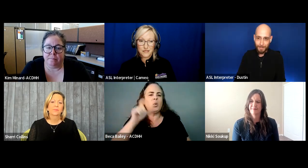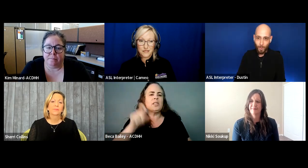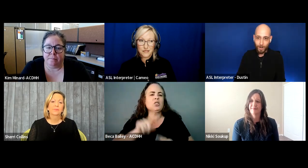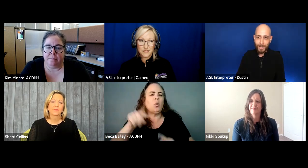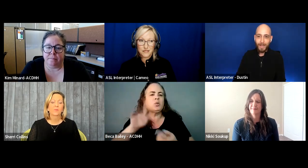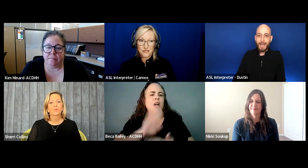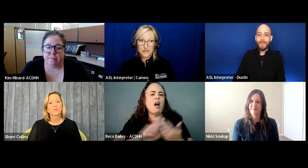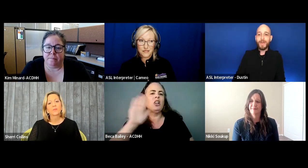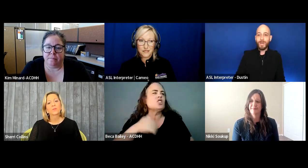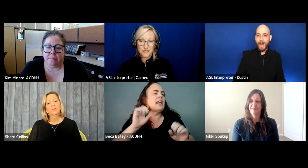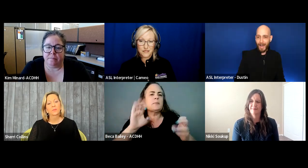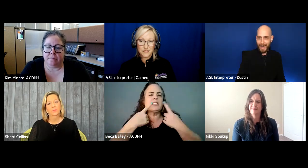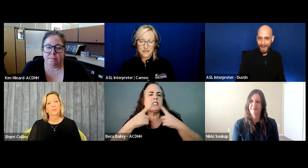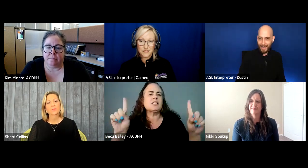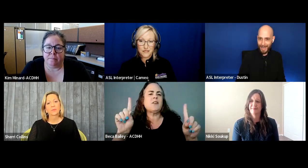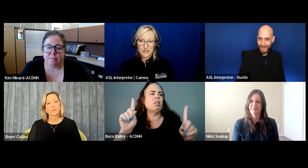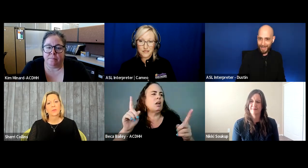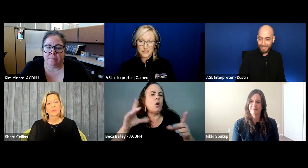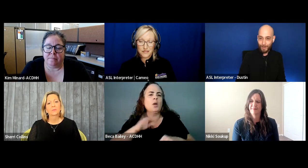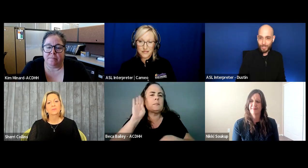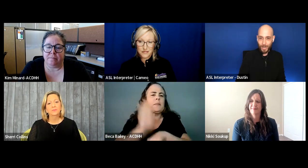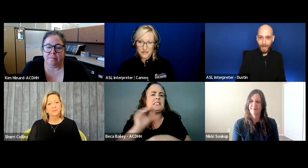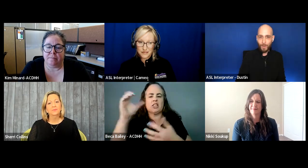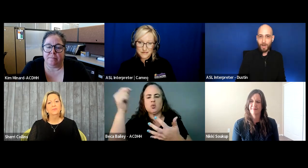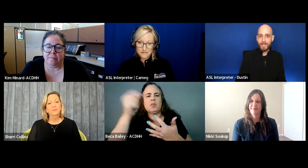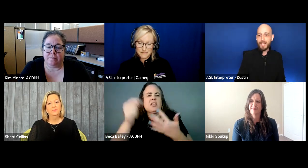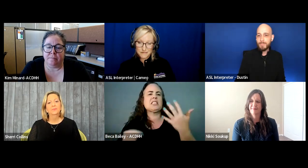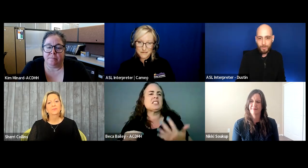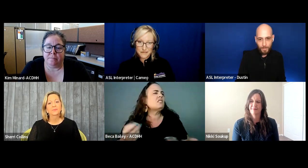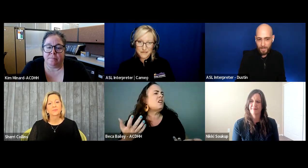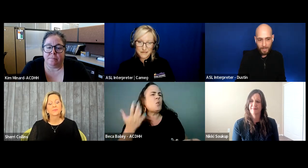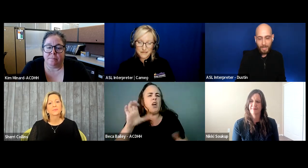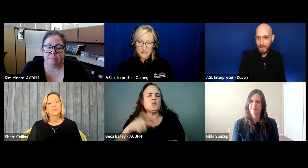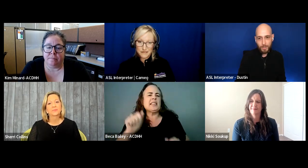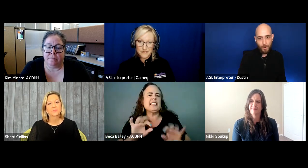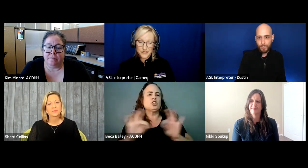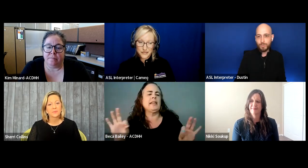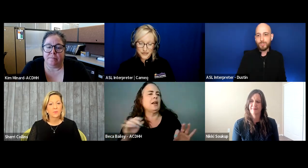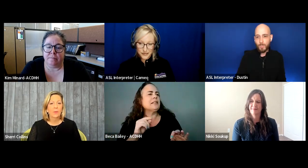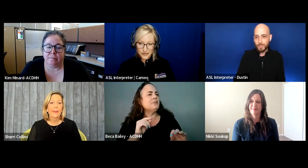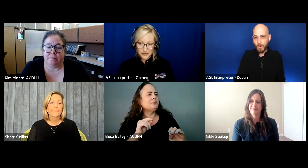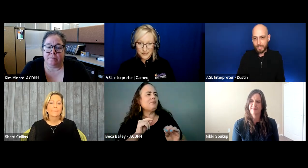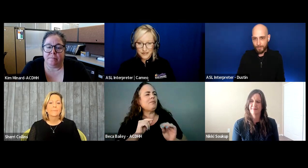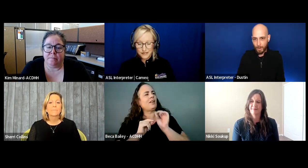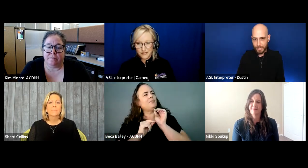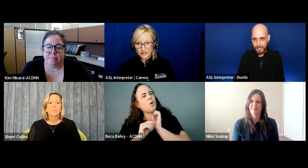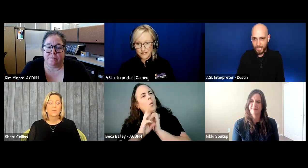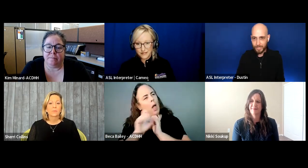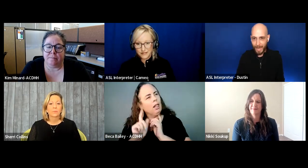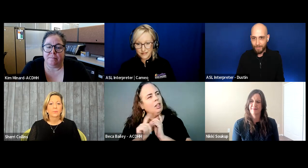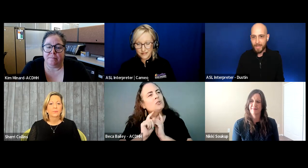I just wanted to see more. And then when I had a deaf son, I wanted him to be exposed to so much more